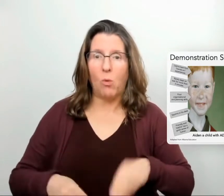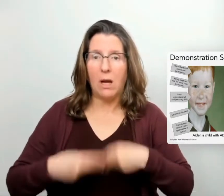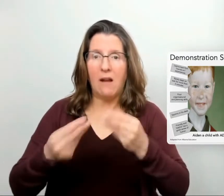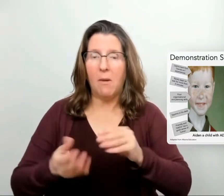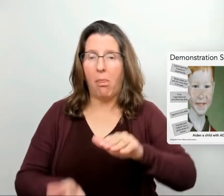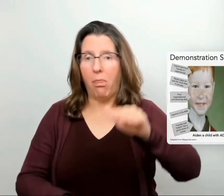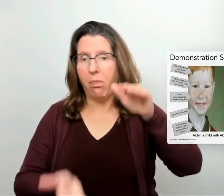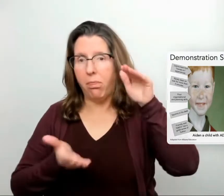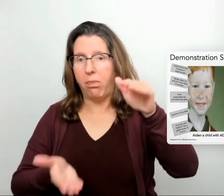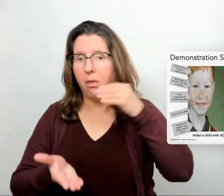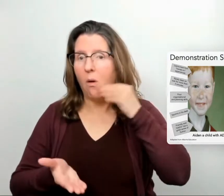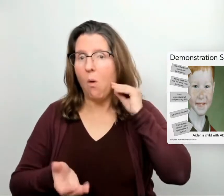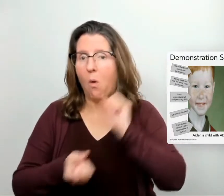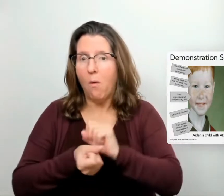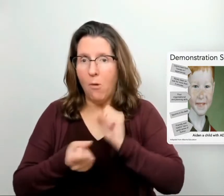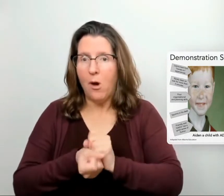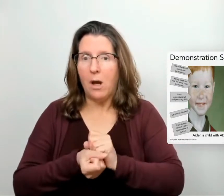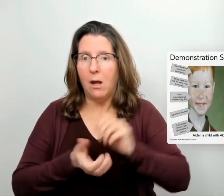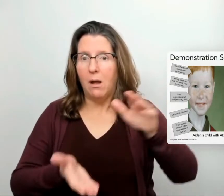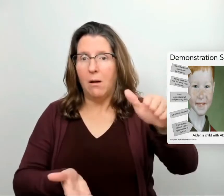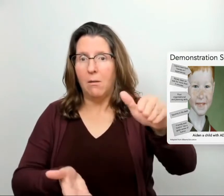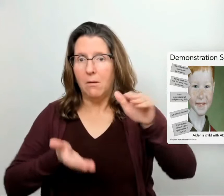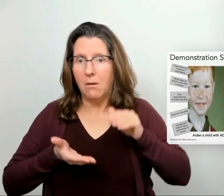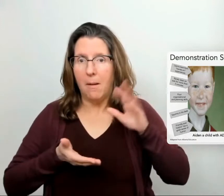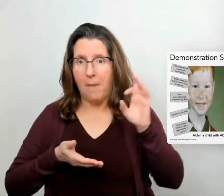is reminded to take it home, it's not likely to come back.